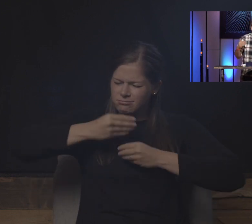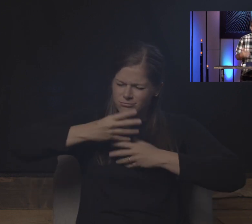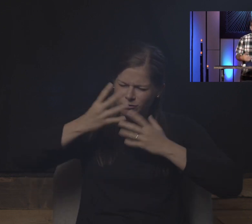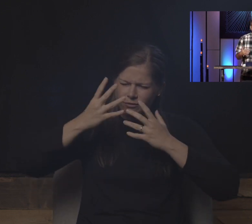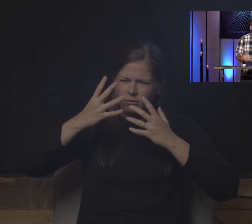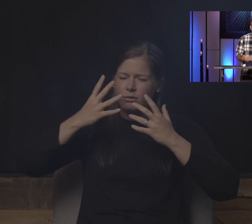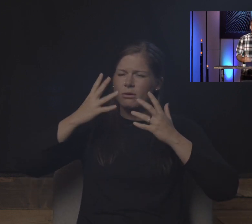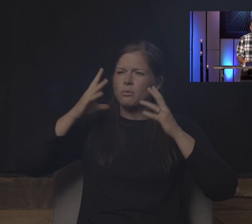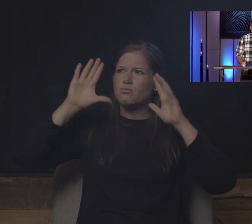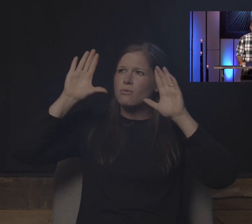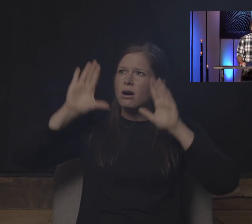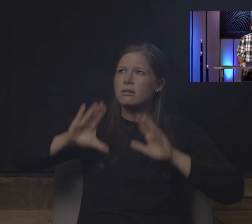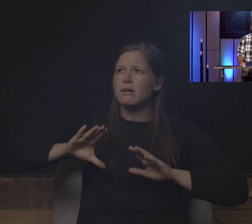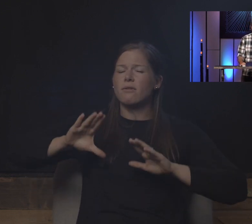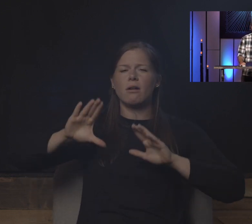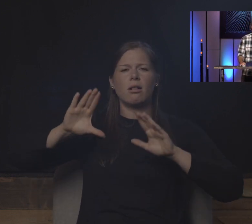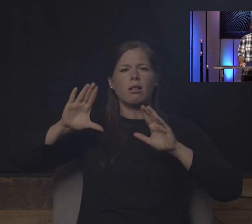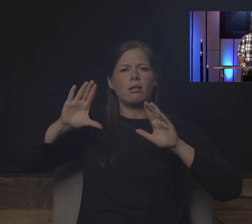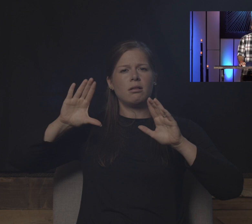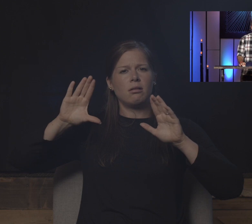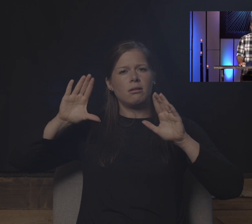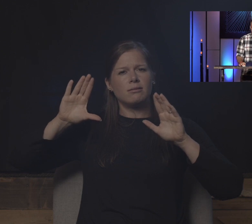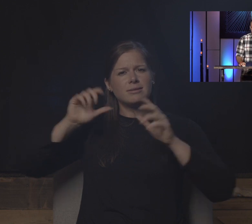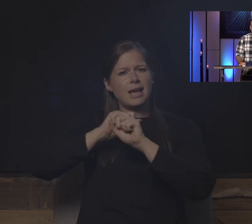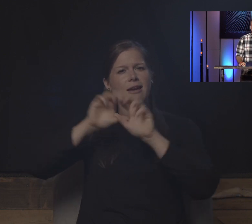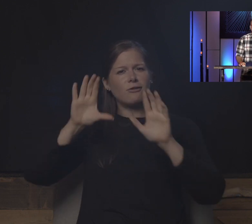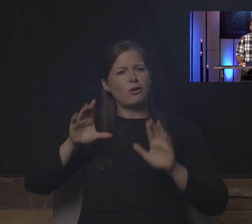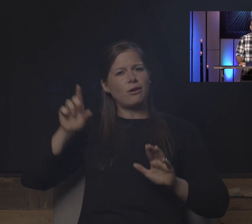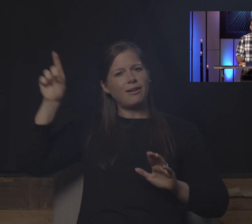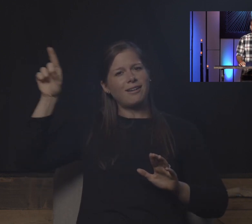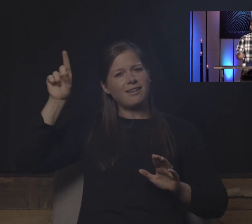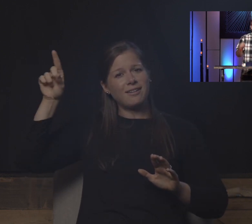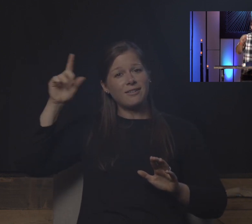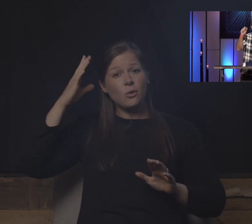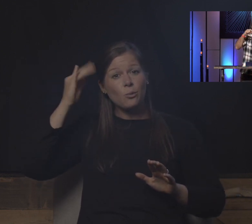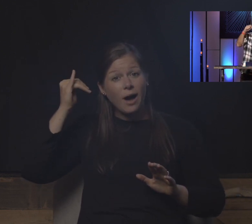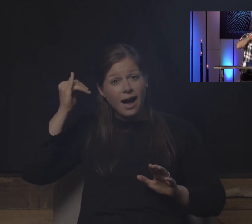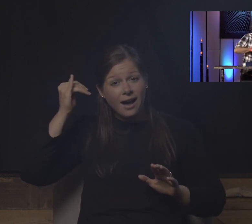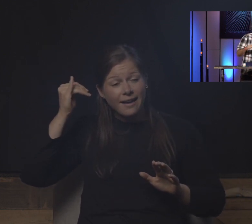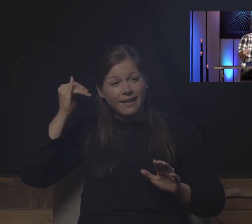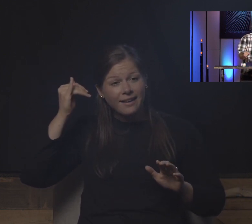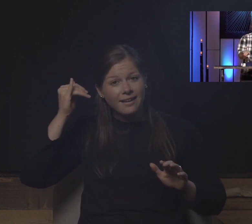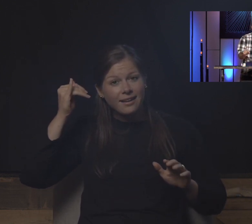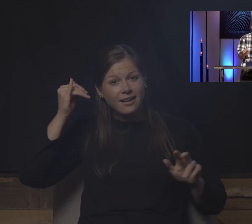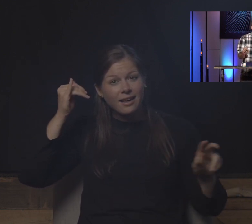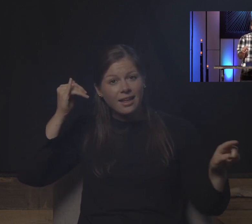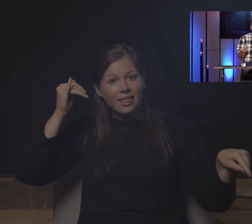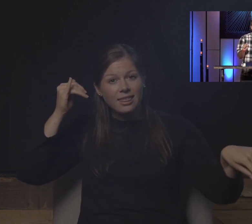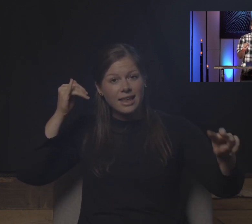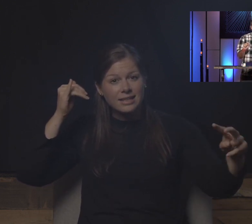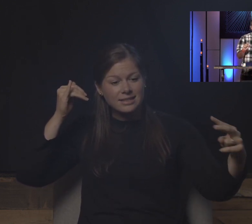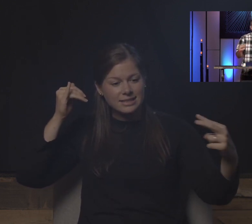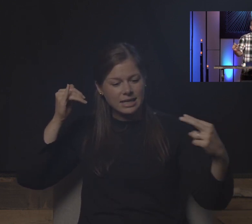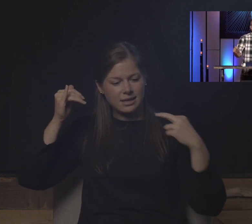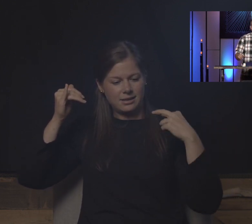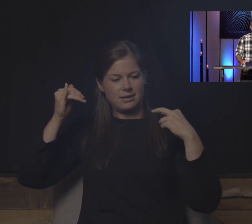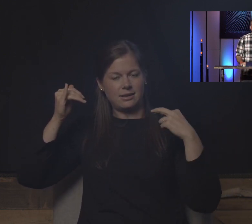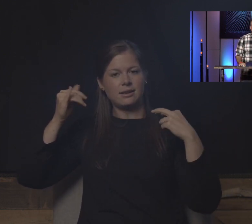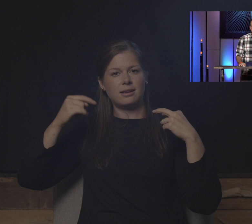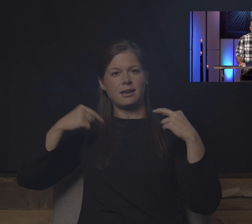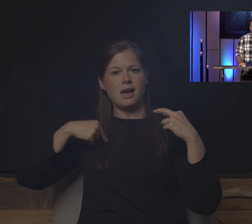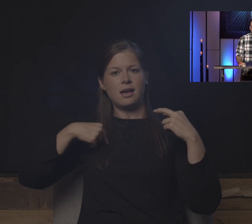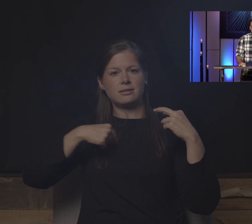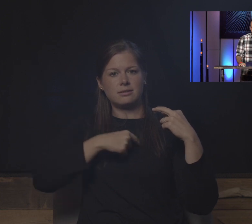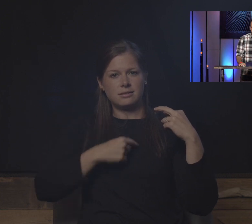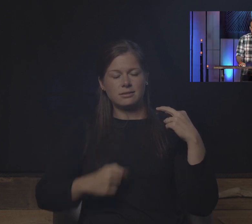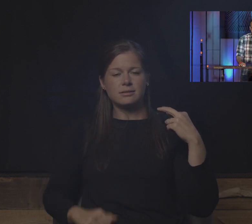wonderful, life-transforming Savior he is, because they see all of that coming out of our